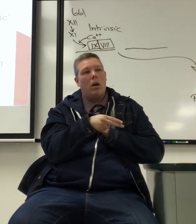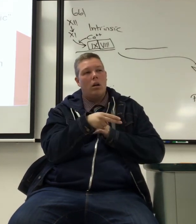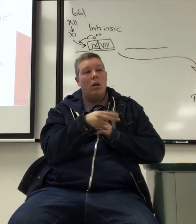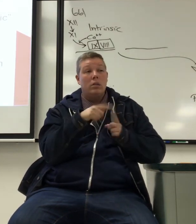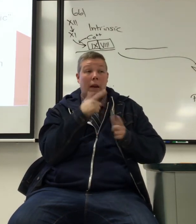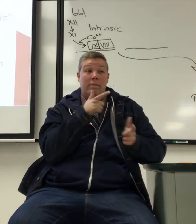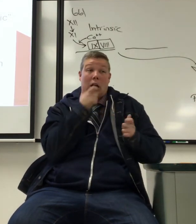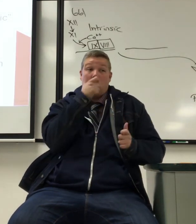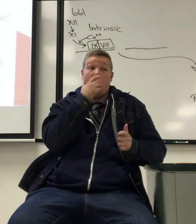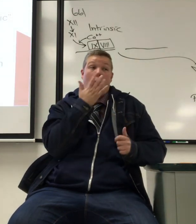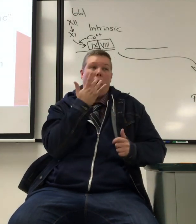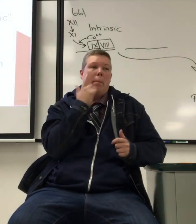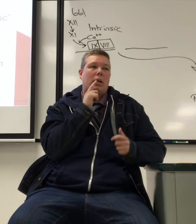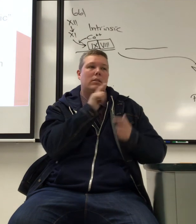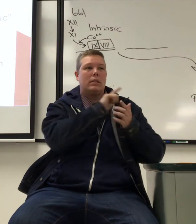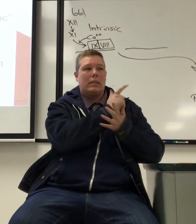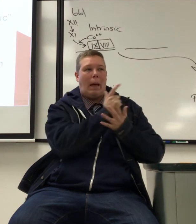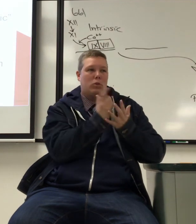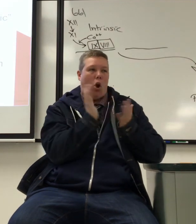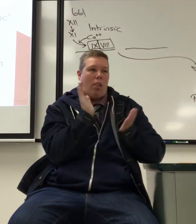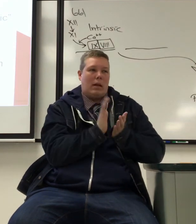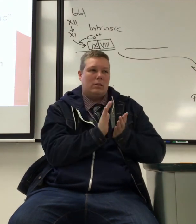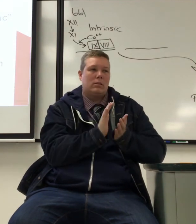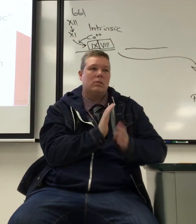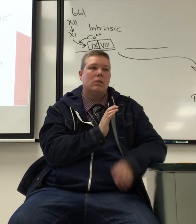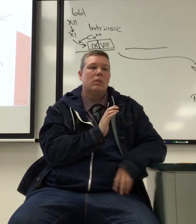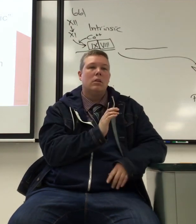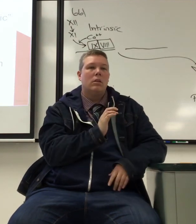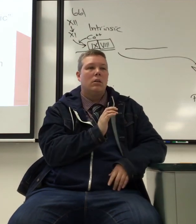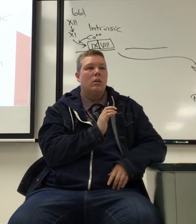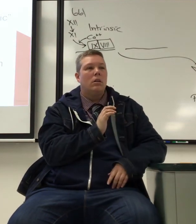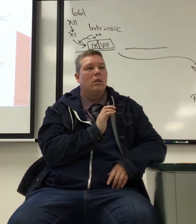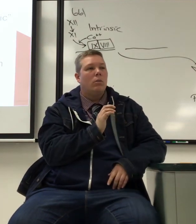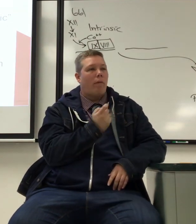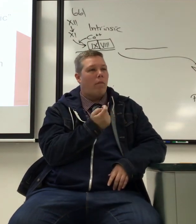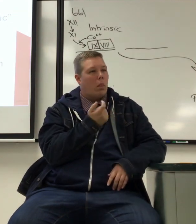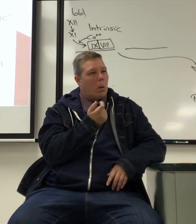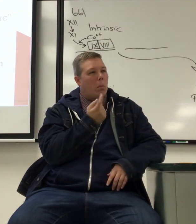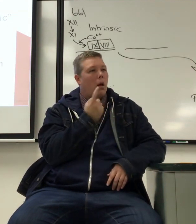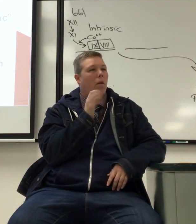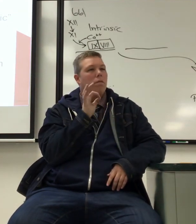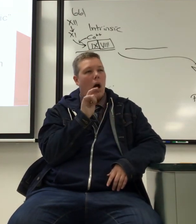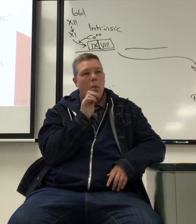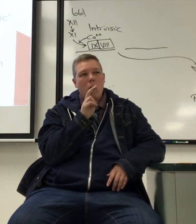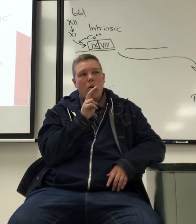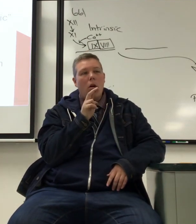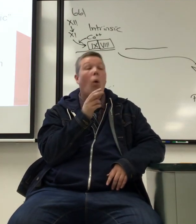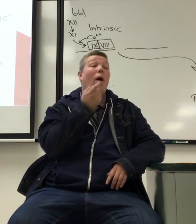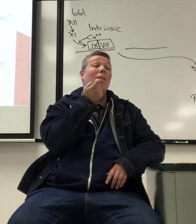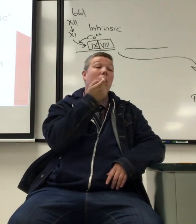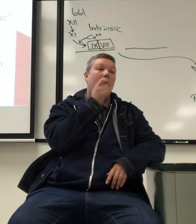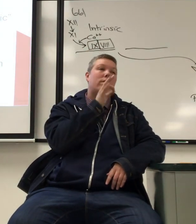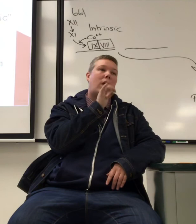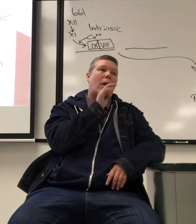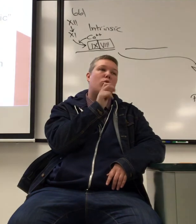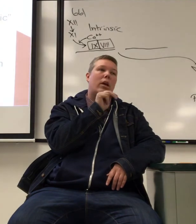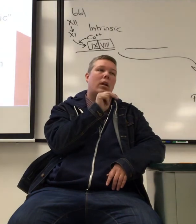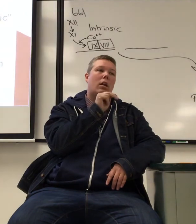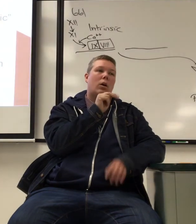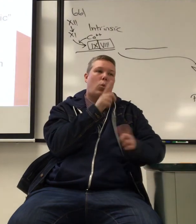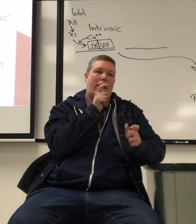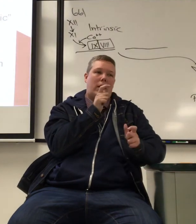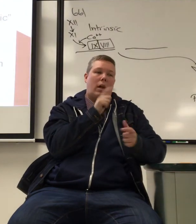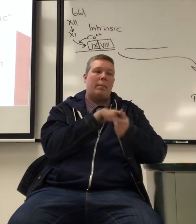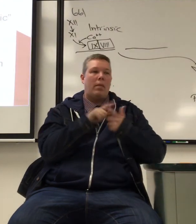because there's less steps. Okay? You get a little bit of fibrin quickly, later reinforced by the